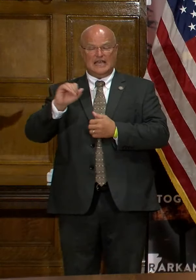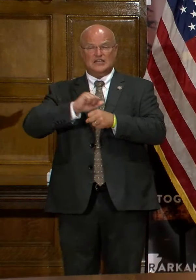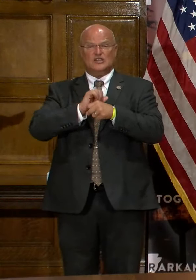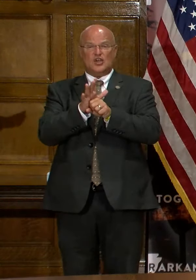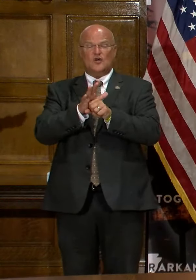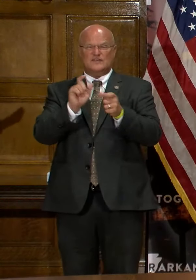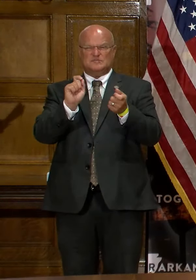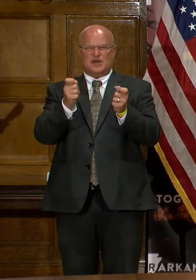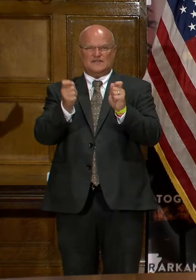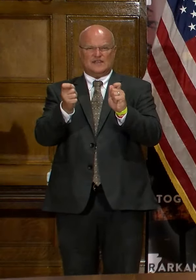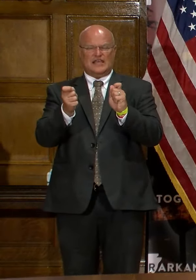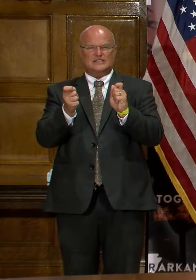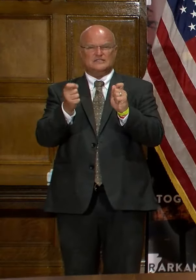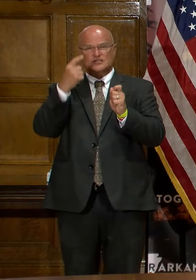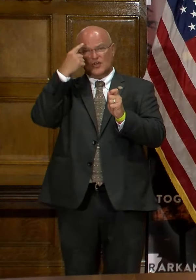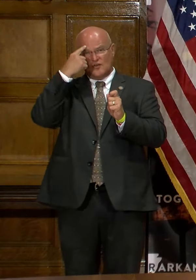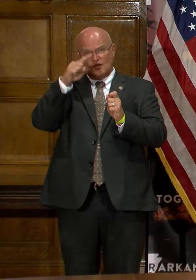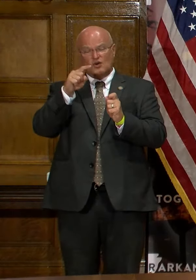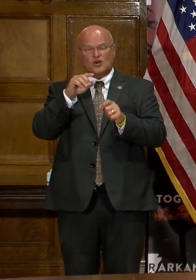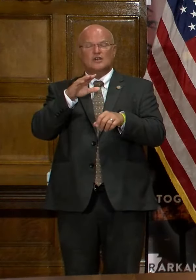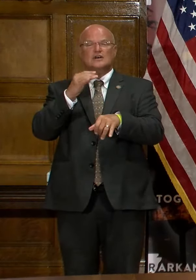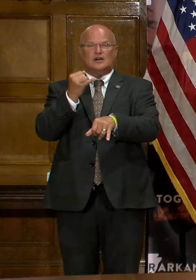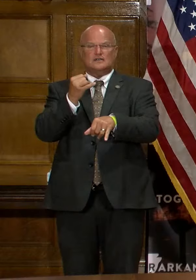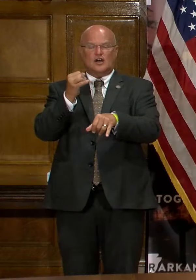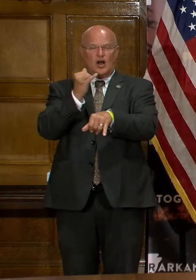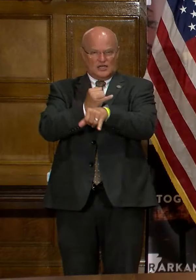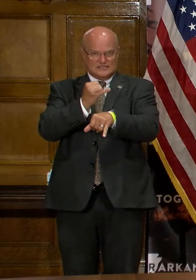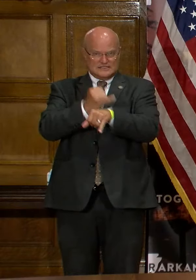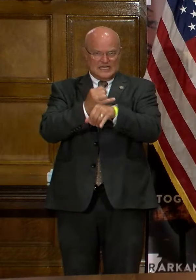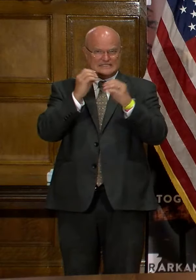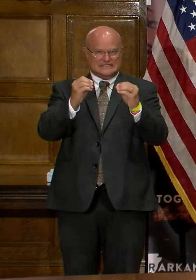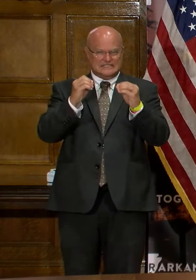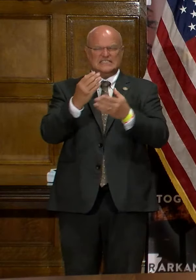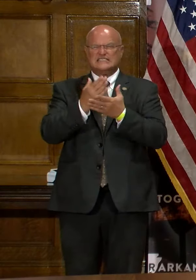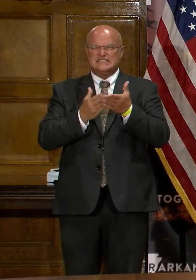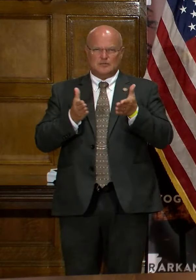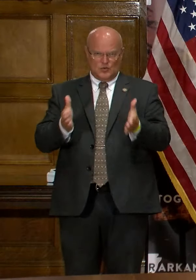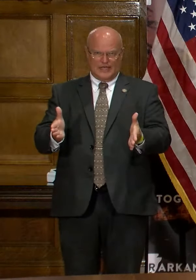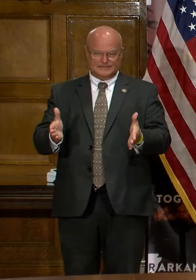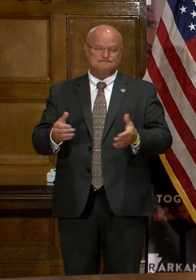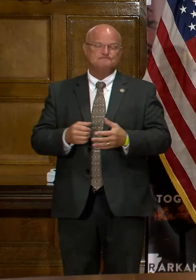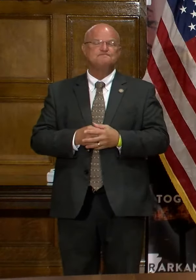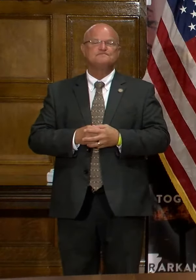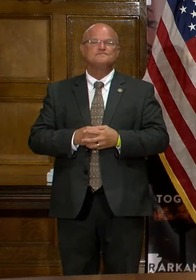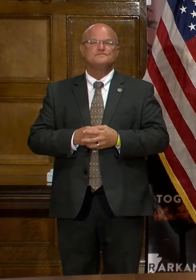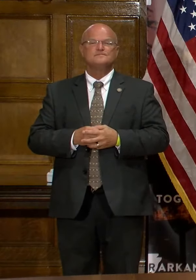COVID modifications to on-site instruction in some form or fashion.